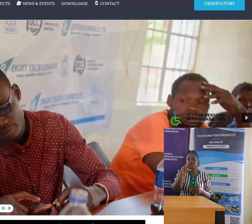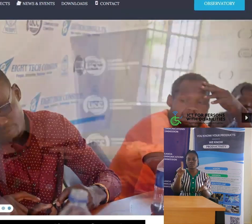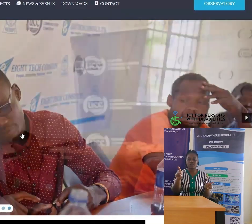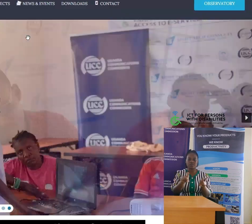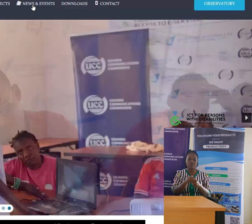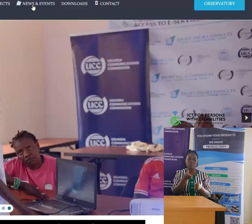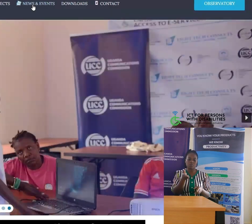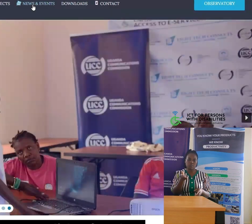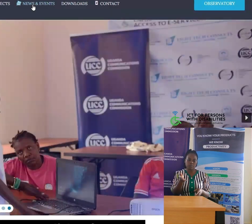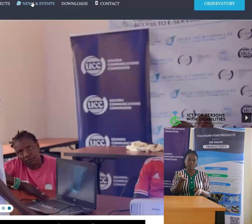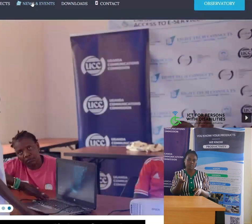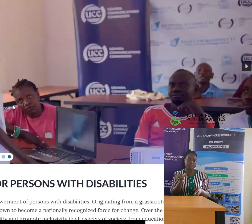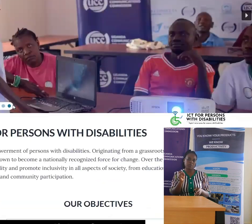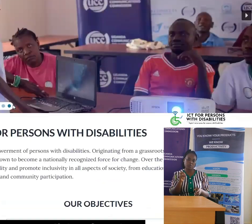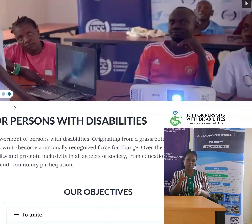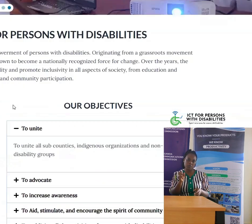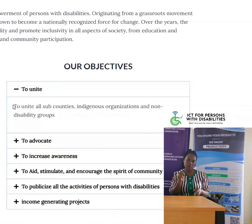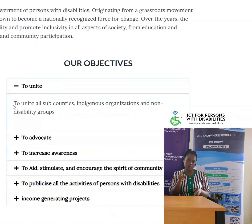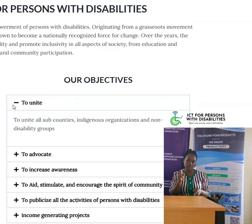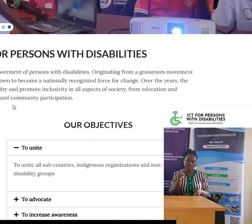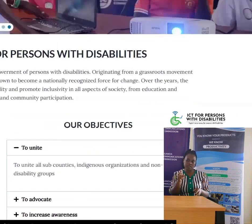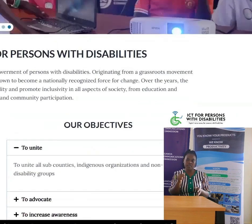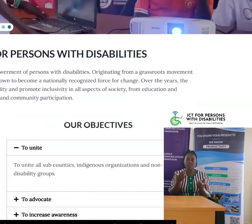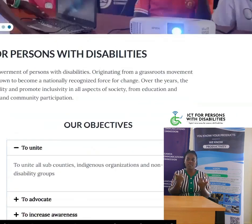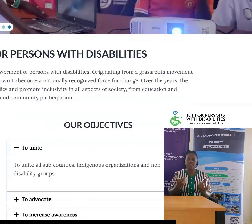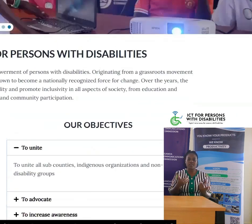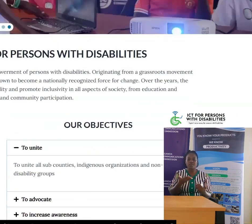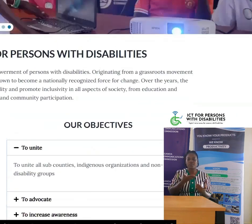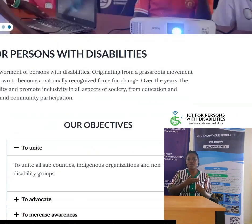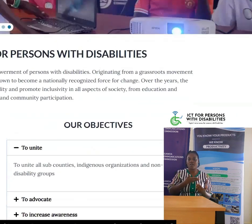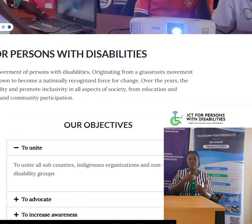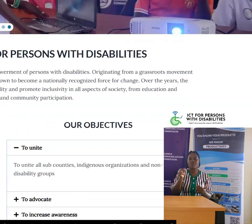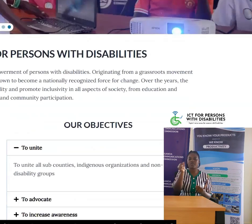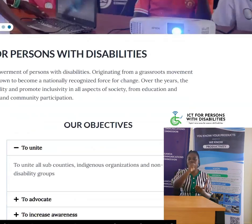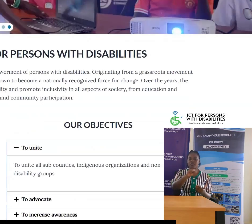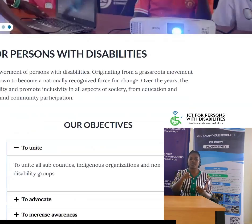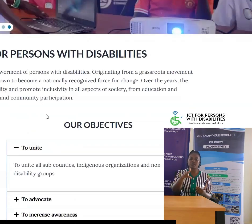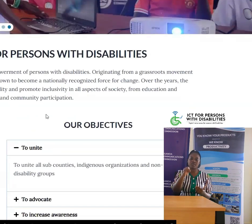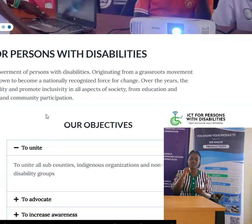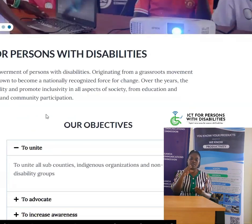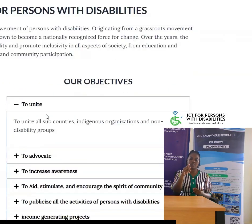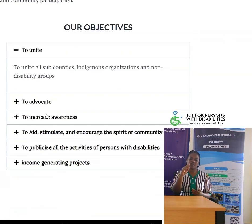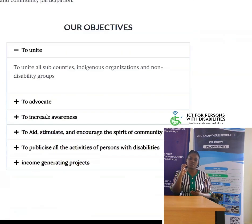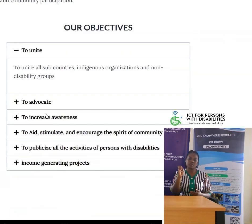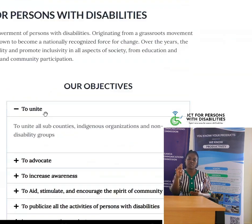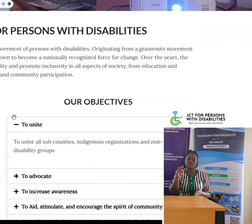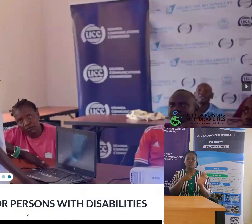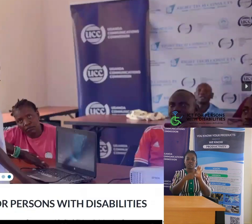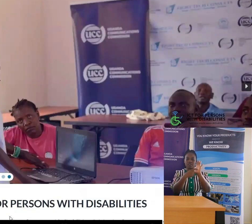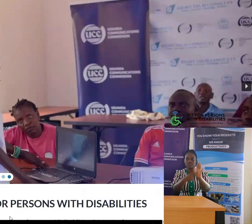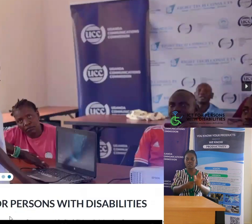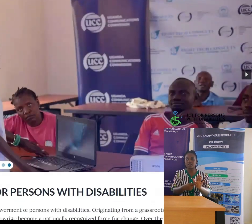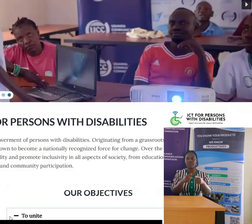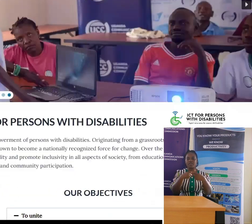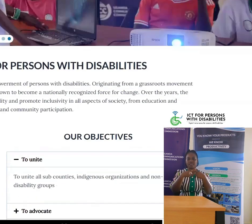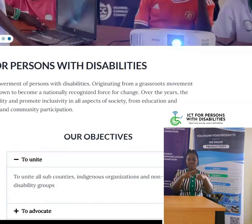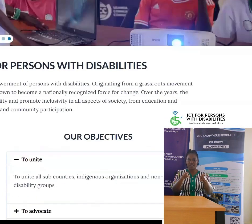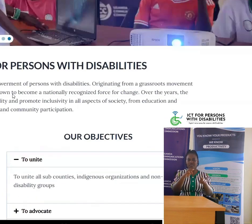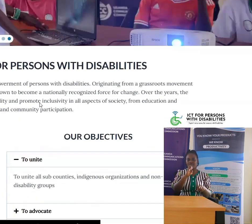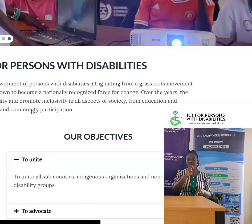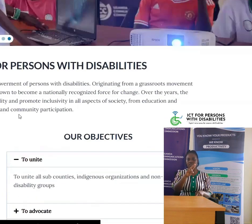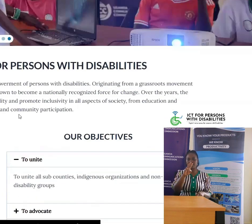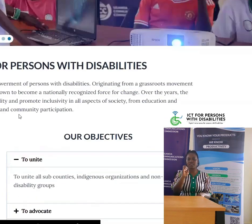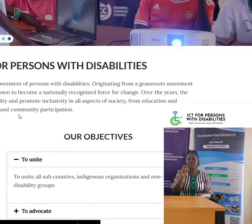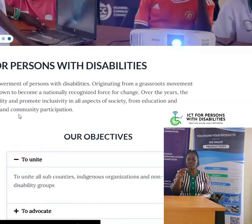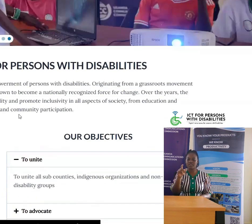always create a slider for that. And then the brief details about the union itself. So you can have what you call a paragraph